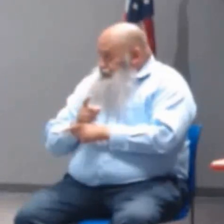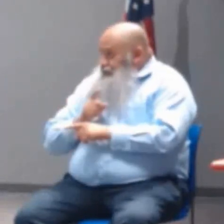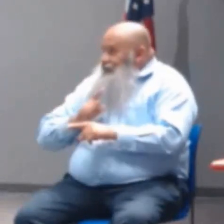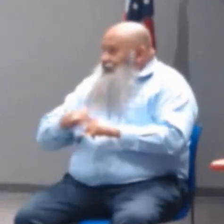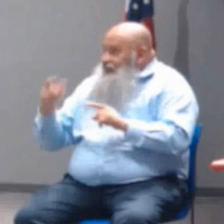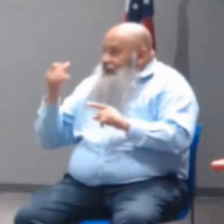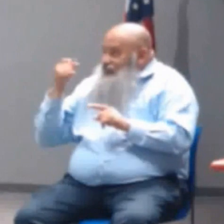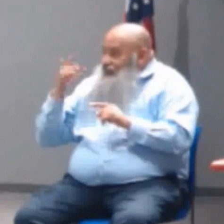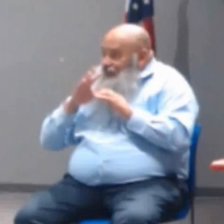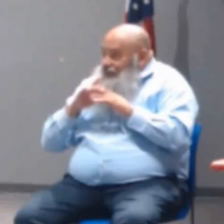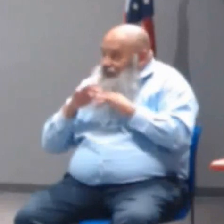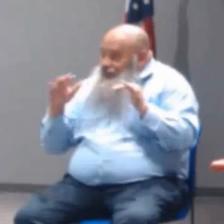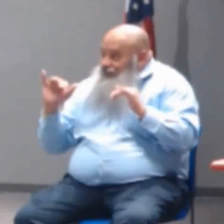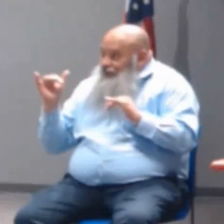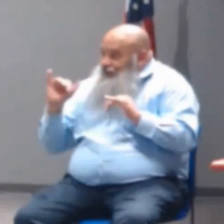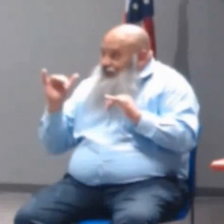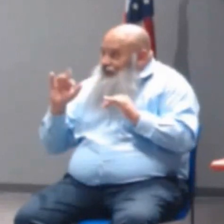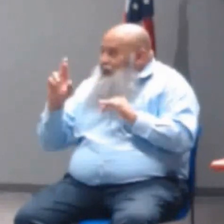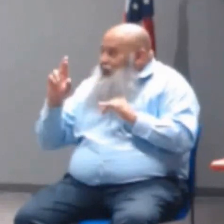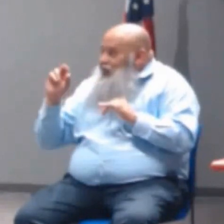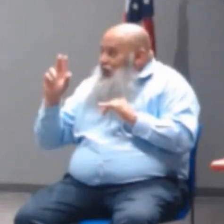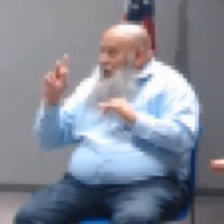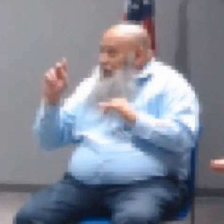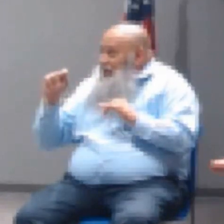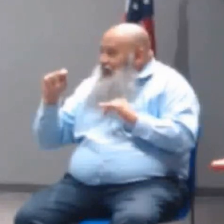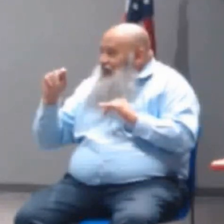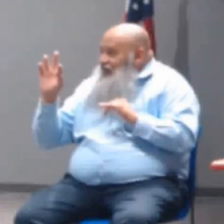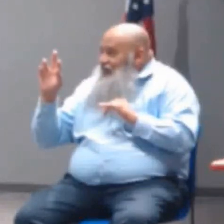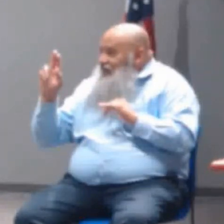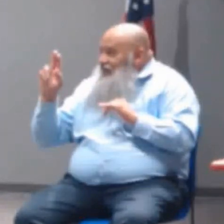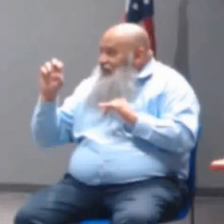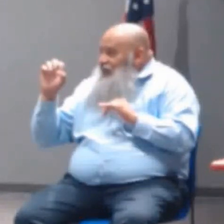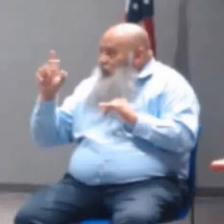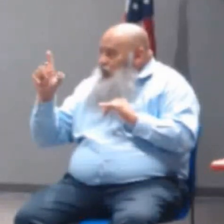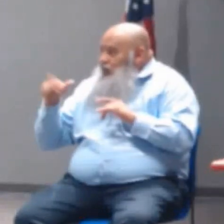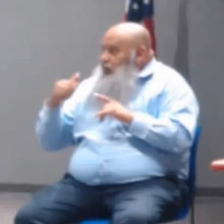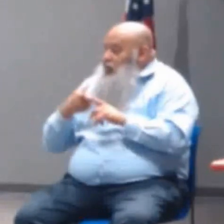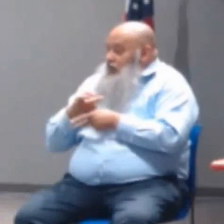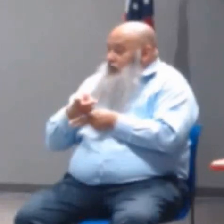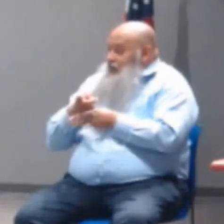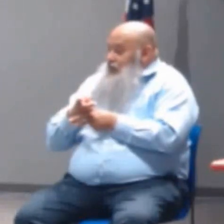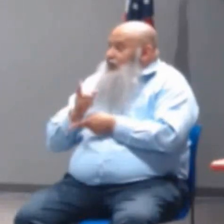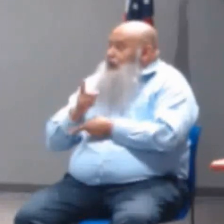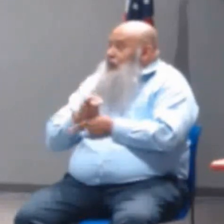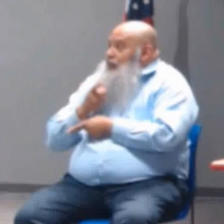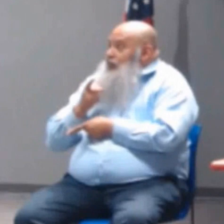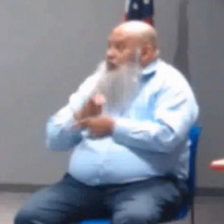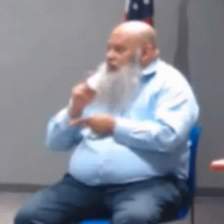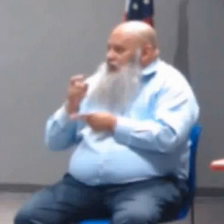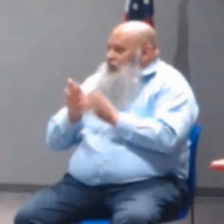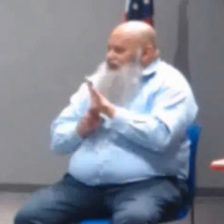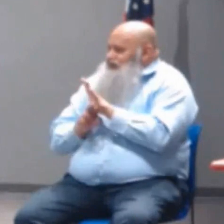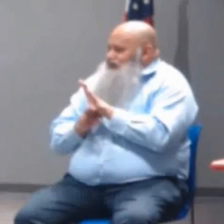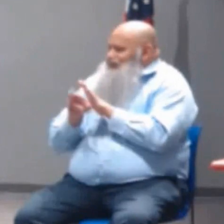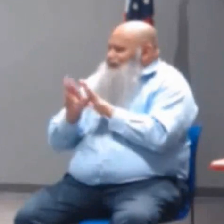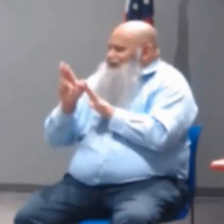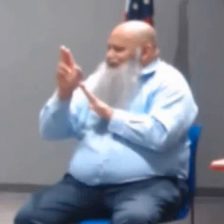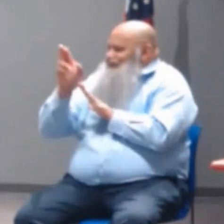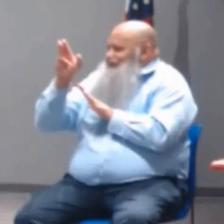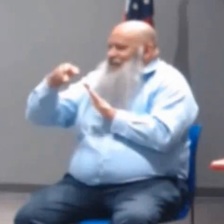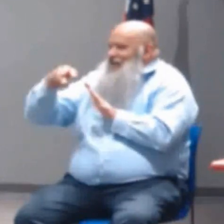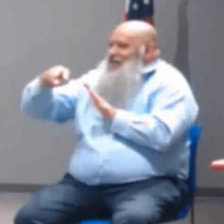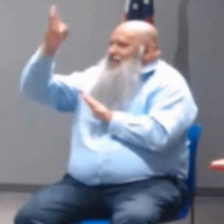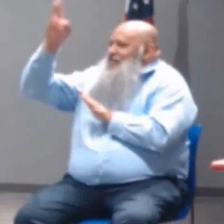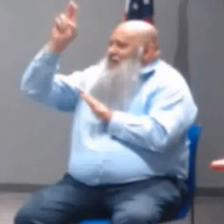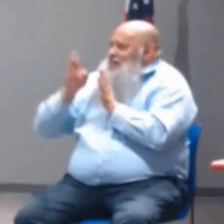But diversity is like rocket fuel. When it's handled properly, you can take off and reach great